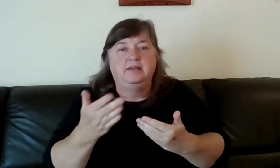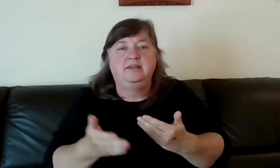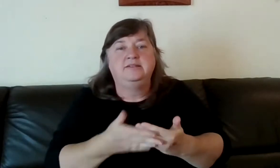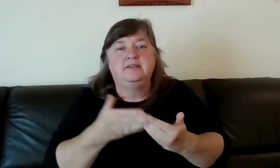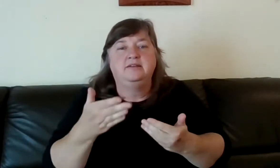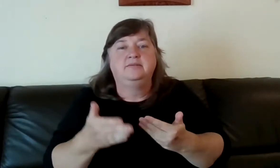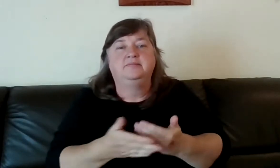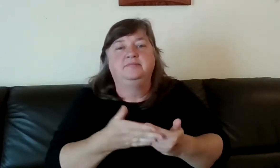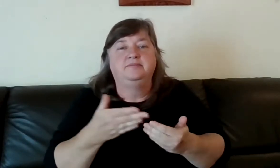Easy.